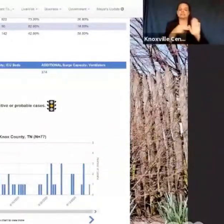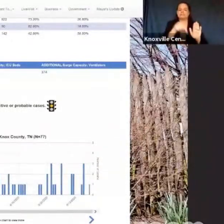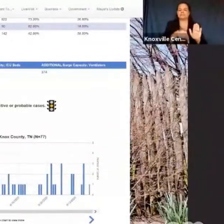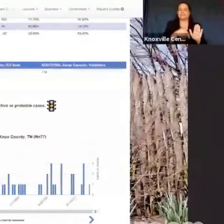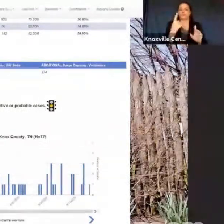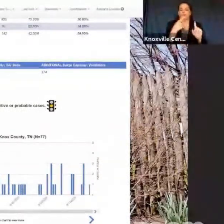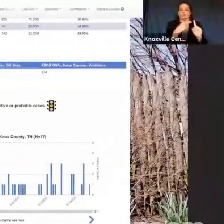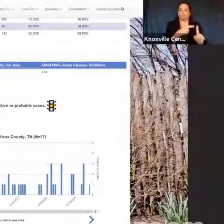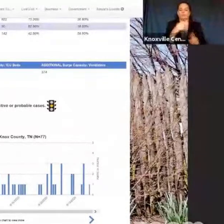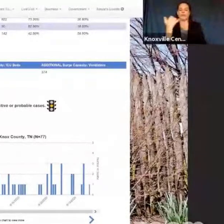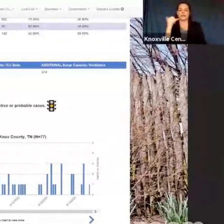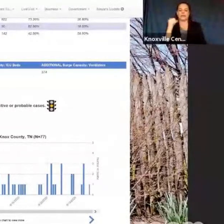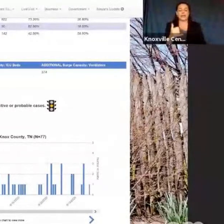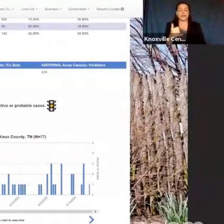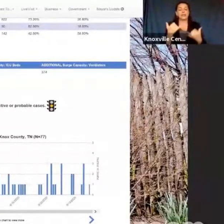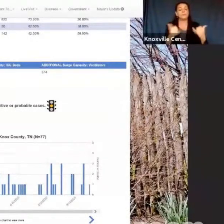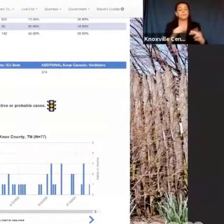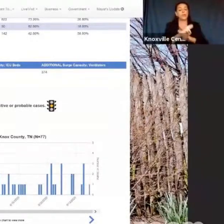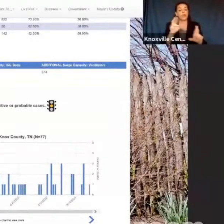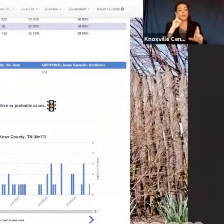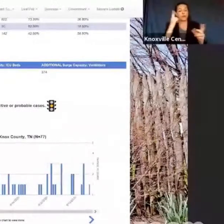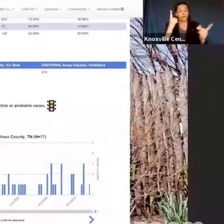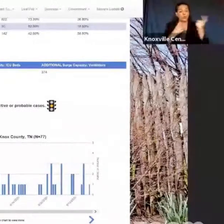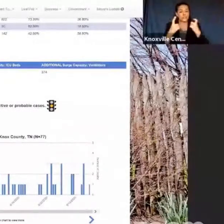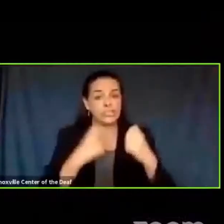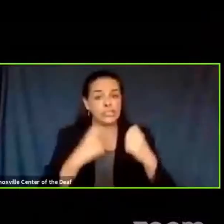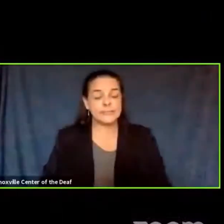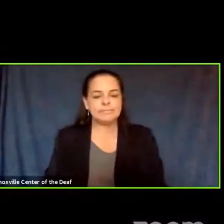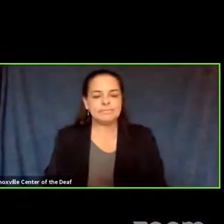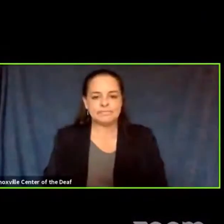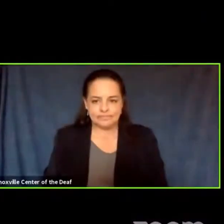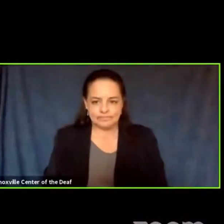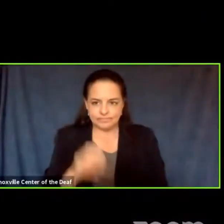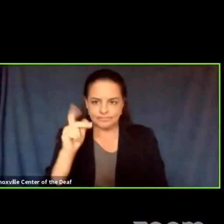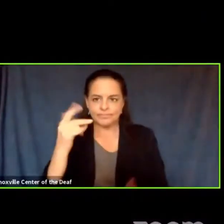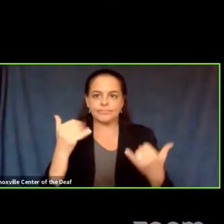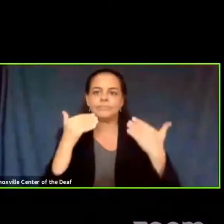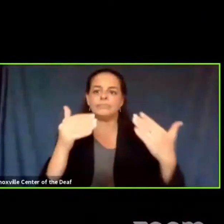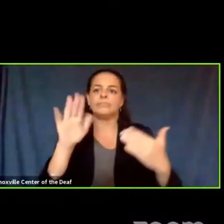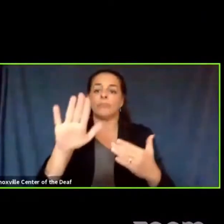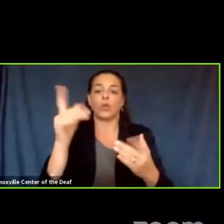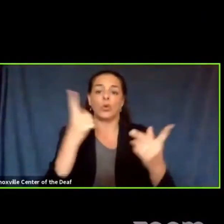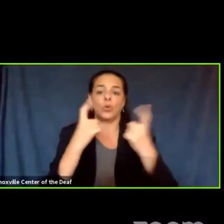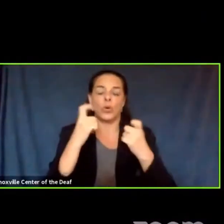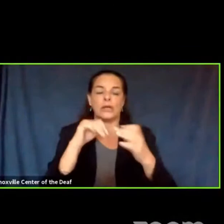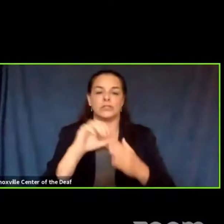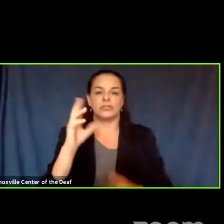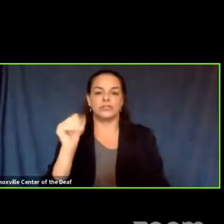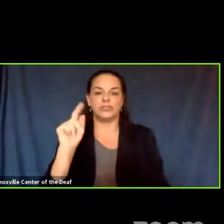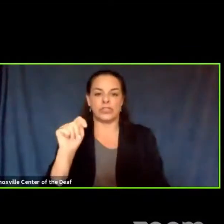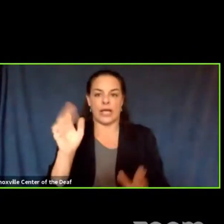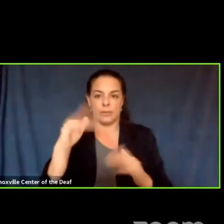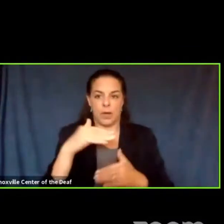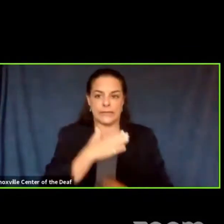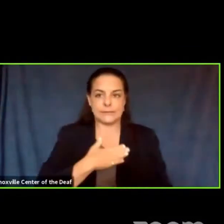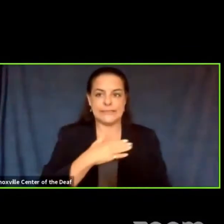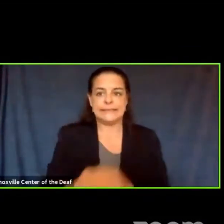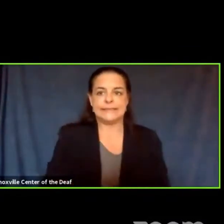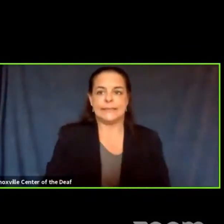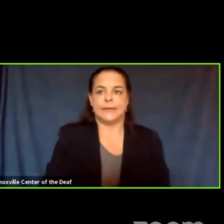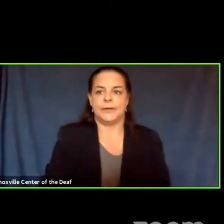yellow. And I'll now open it up for questions. All right, please go ahead and submit your questions into the chat feature.